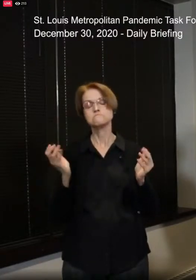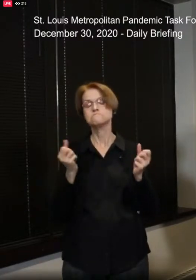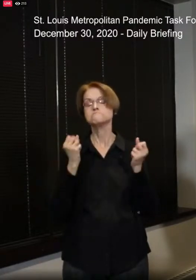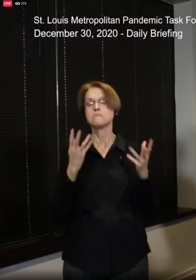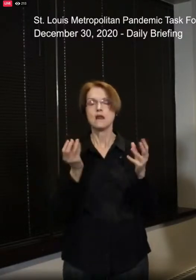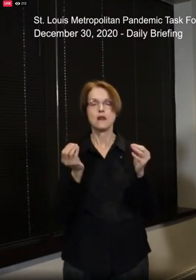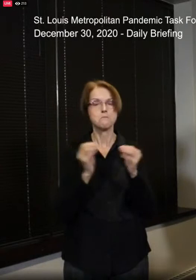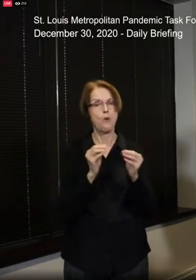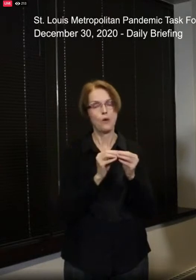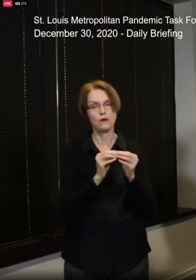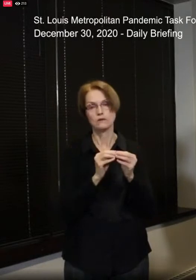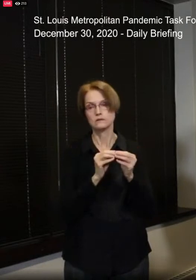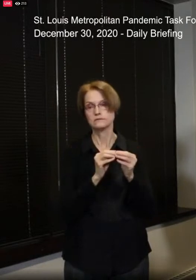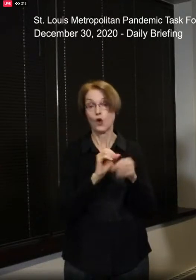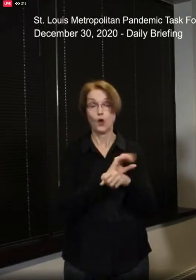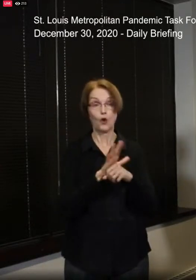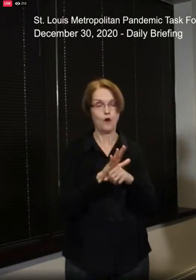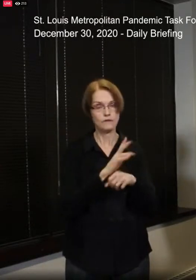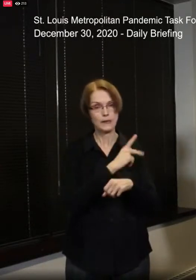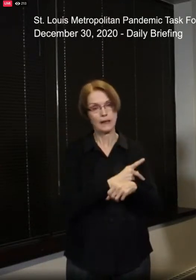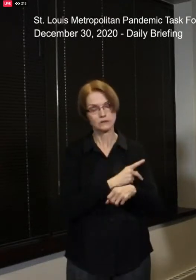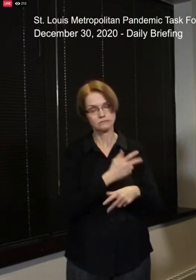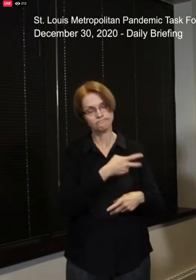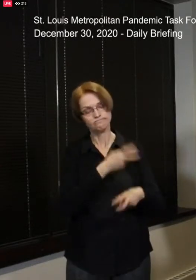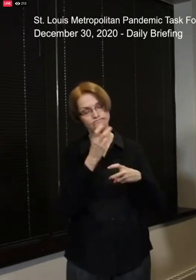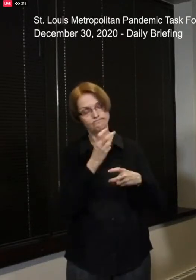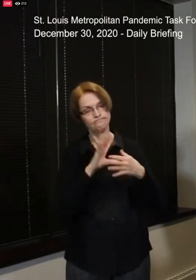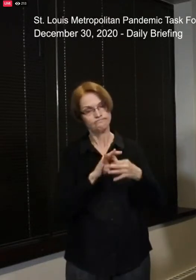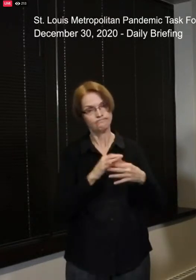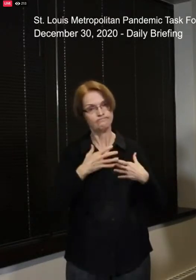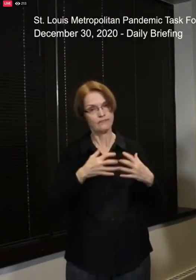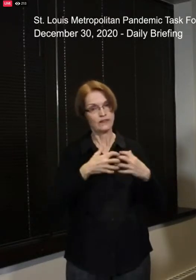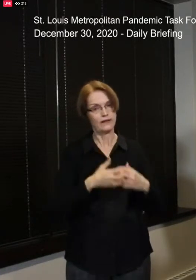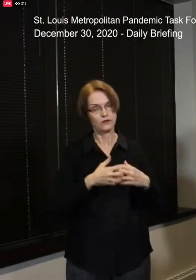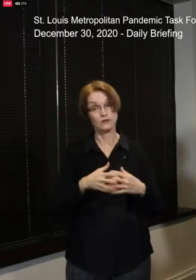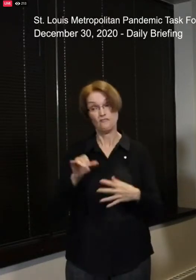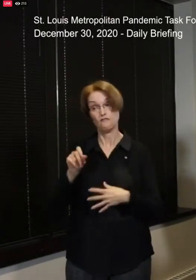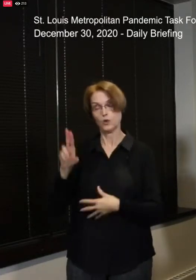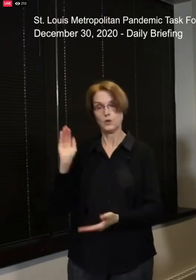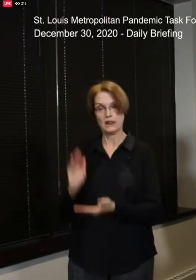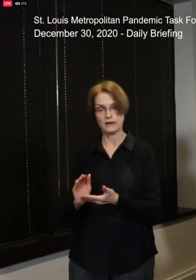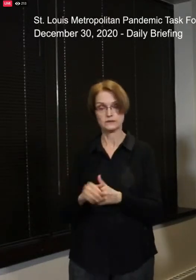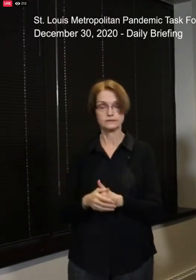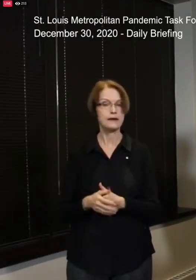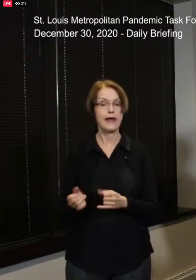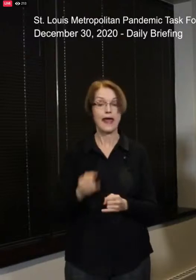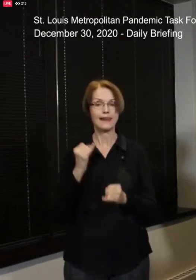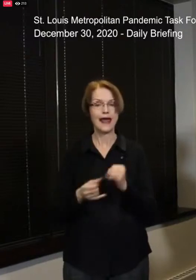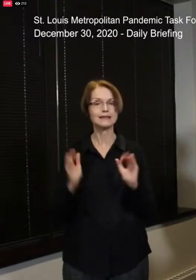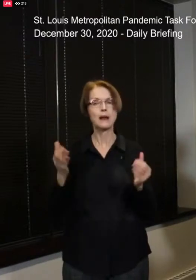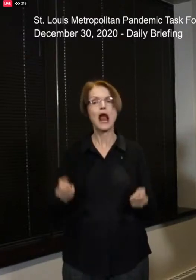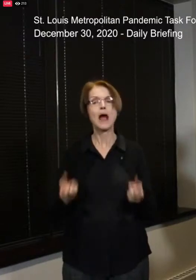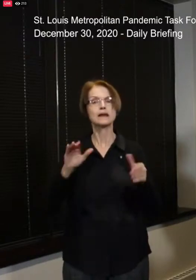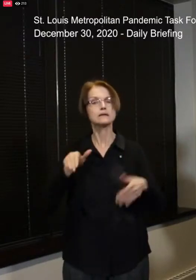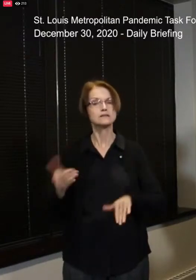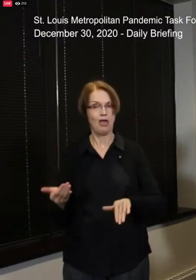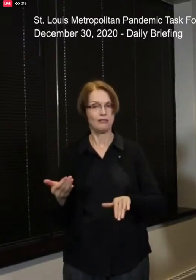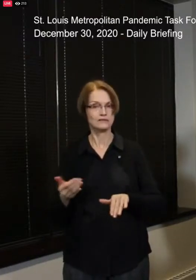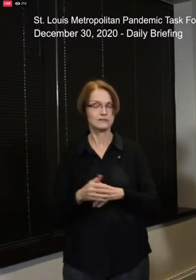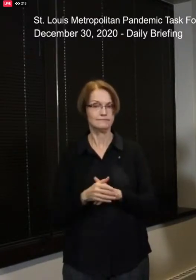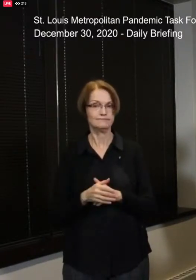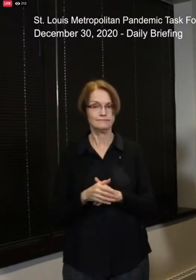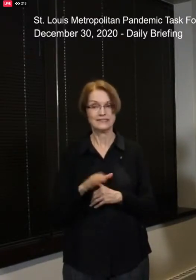our influenza patient population. And then lastly is deaths as well. And as we highlighted